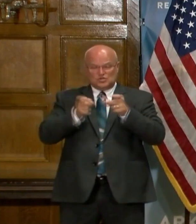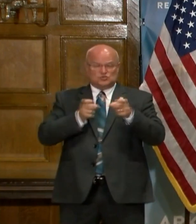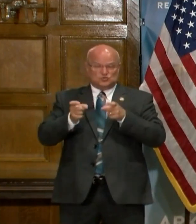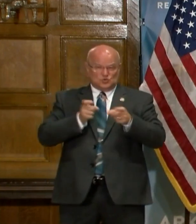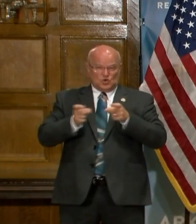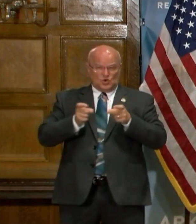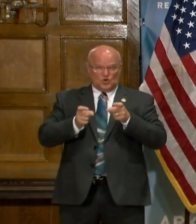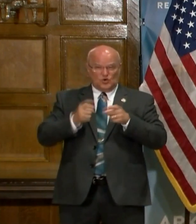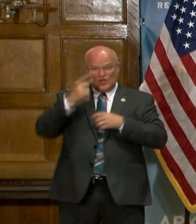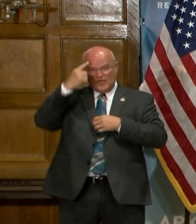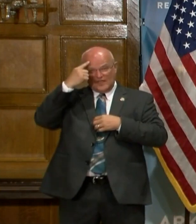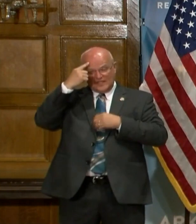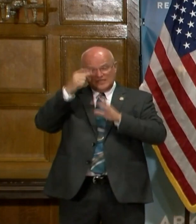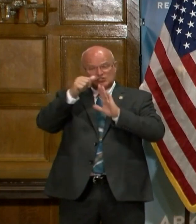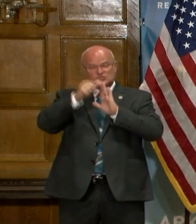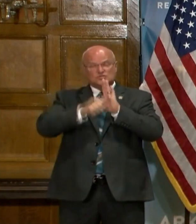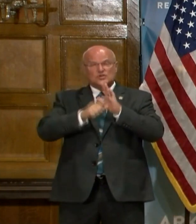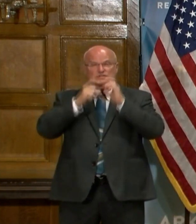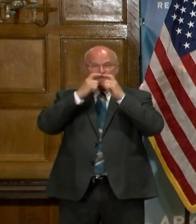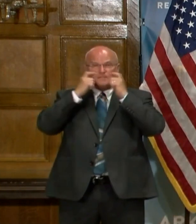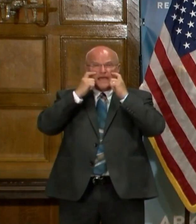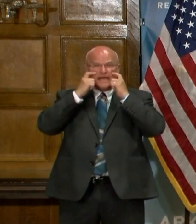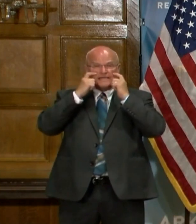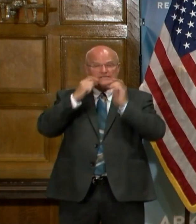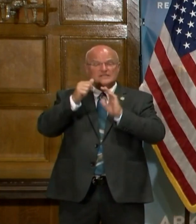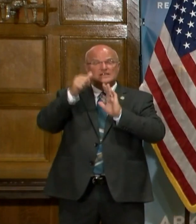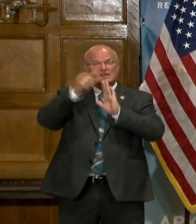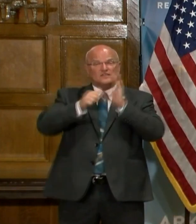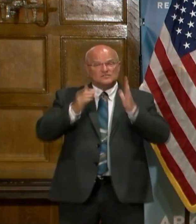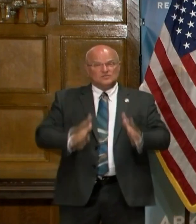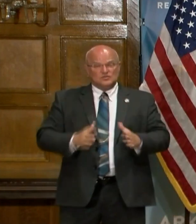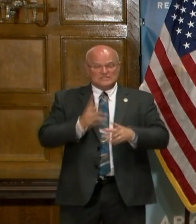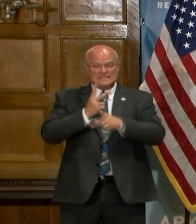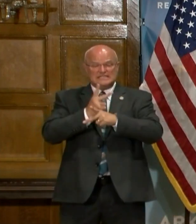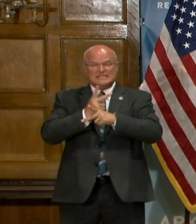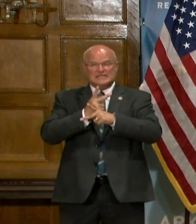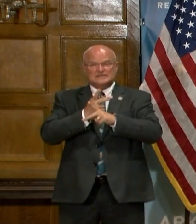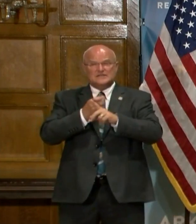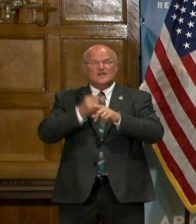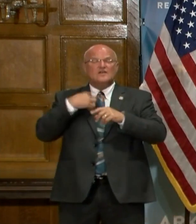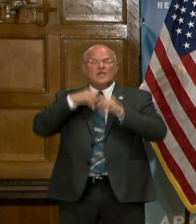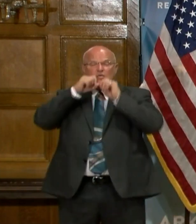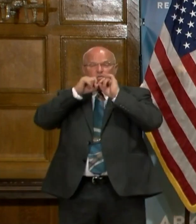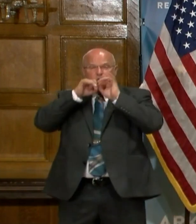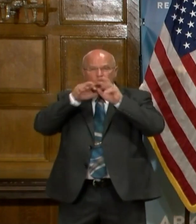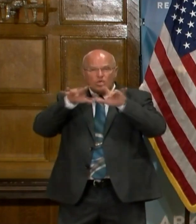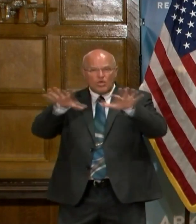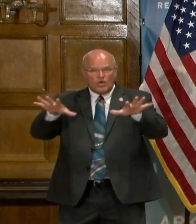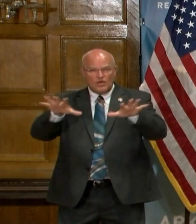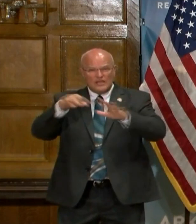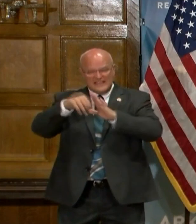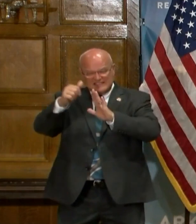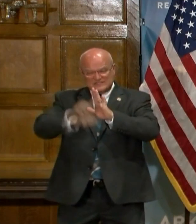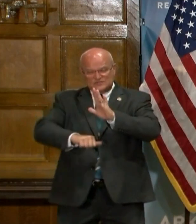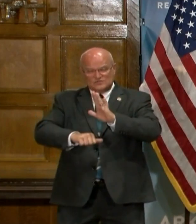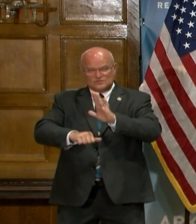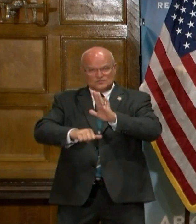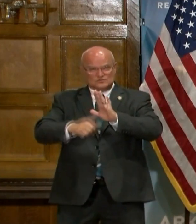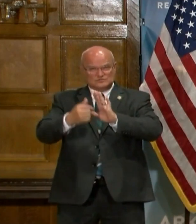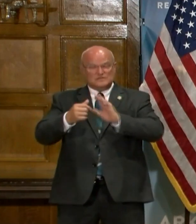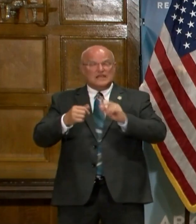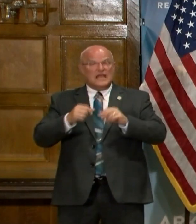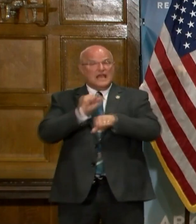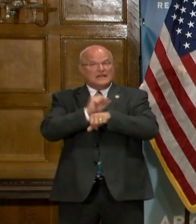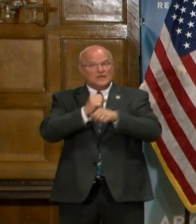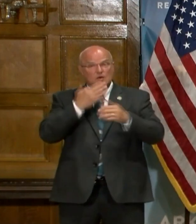If you think about, you call it a surgeon's mask, a surgeon wears it to keep their germs from getting in your surgical wound,